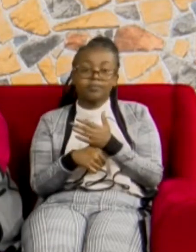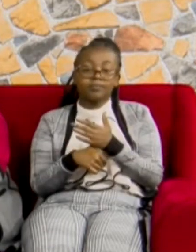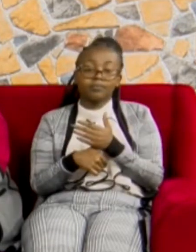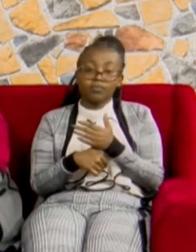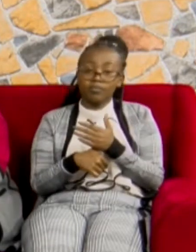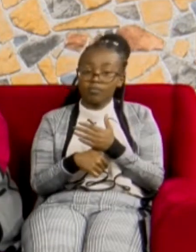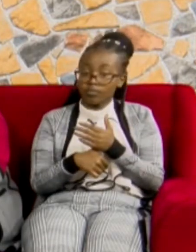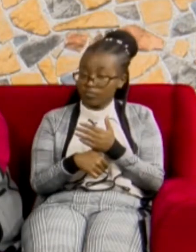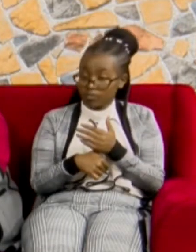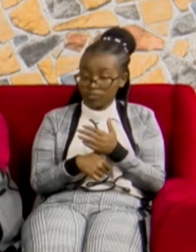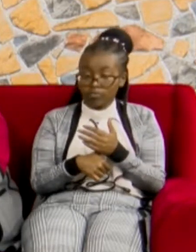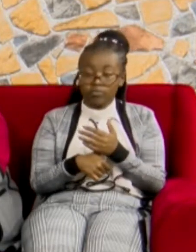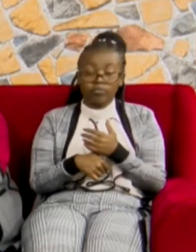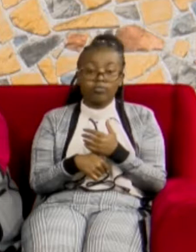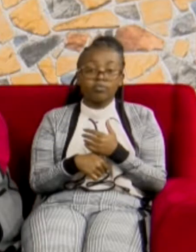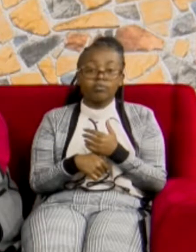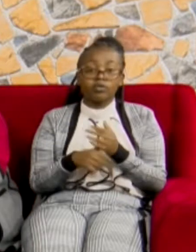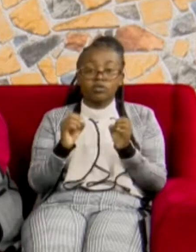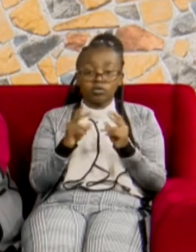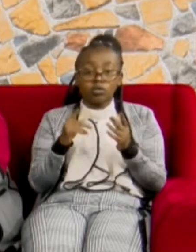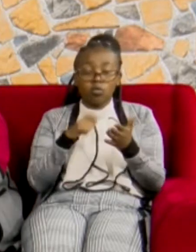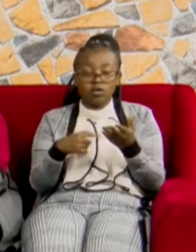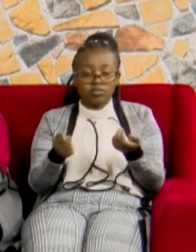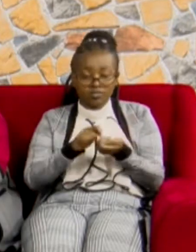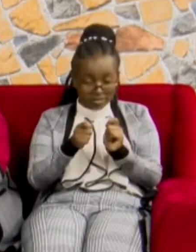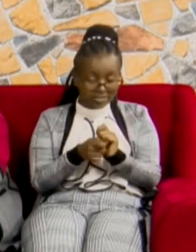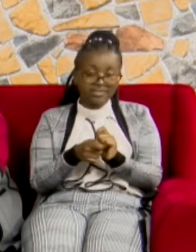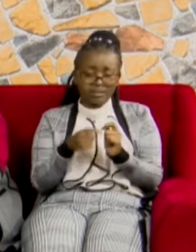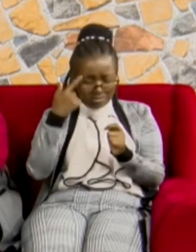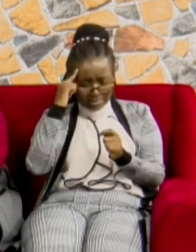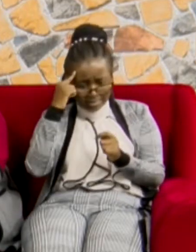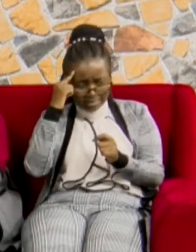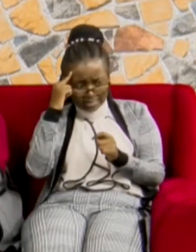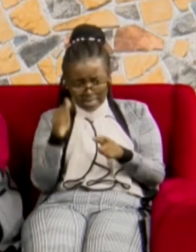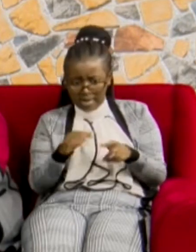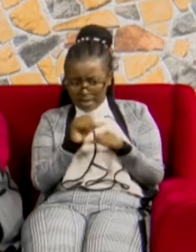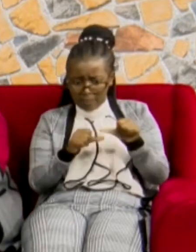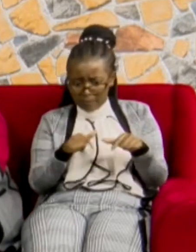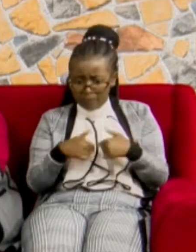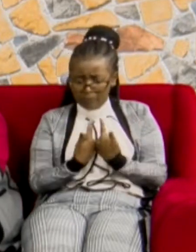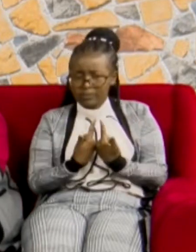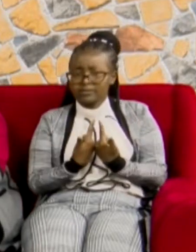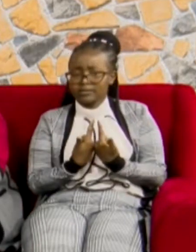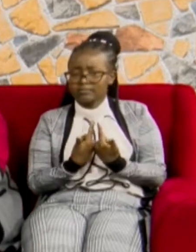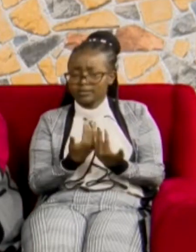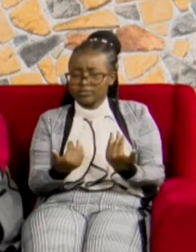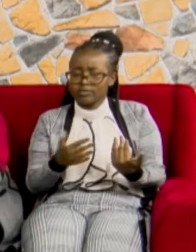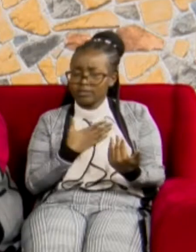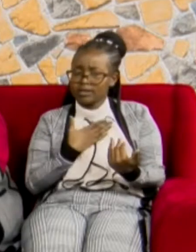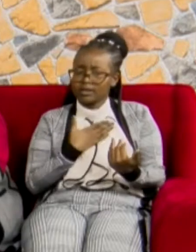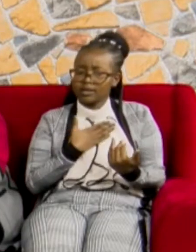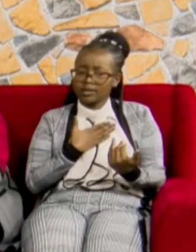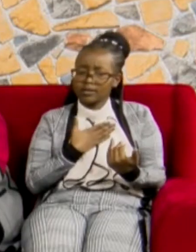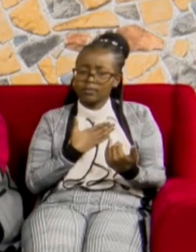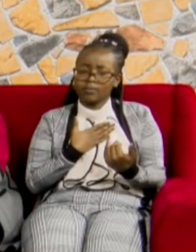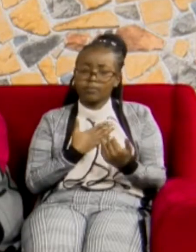Okay, you just throw me like thousands of like, I'm not like, okay, what have we changed? Right. I'm just analyzing that story of like, okay, what has changed in my house?